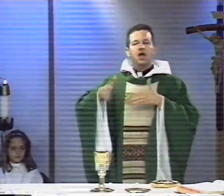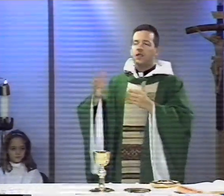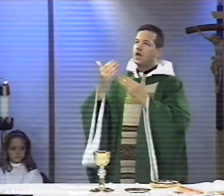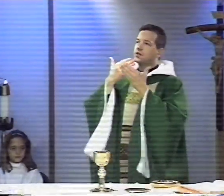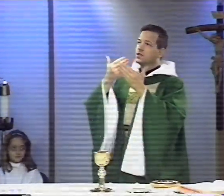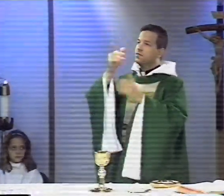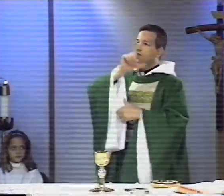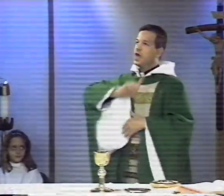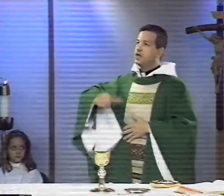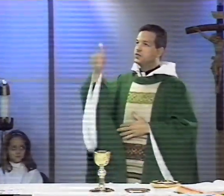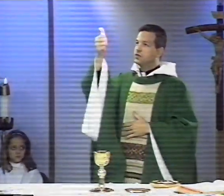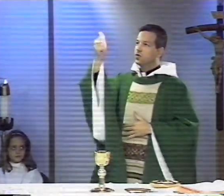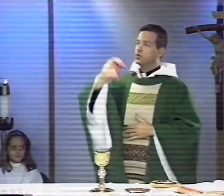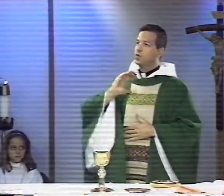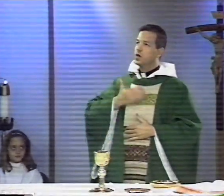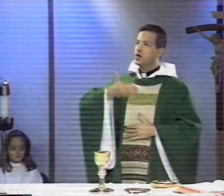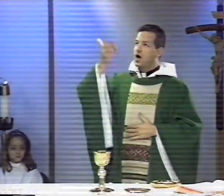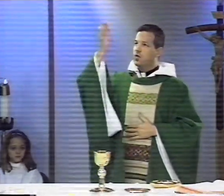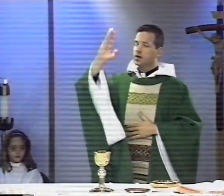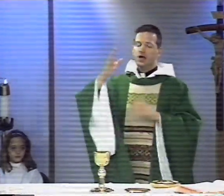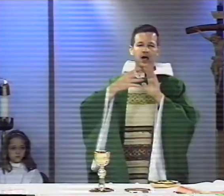Let us give thanks to the Lord our God.